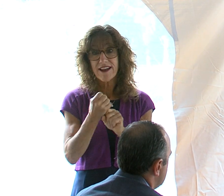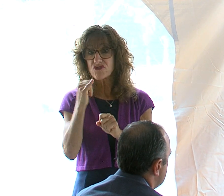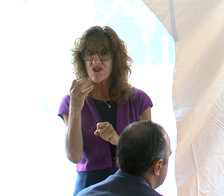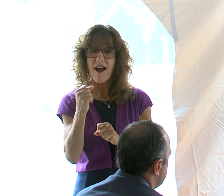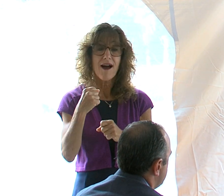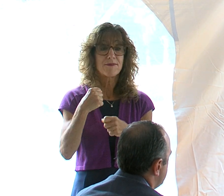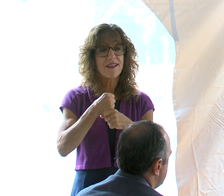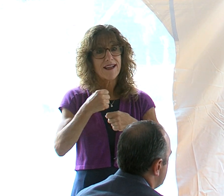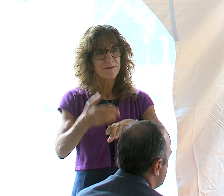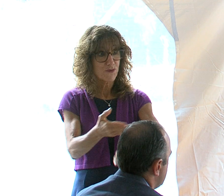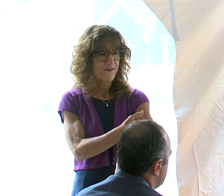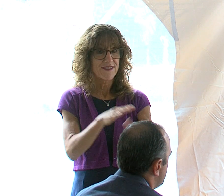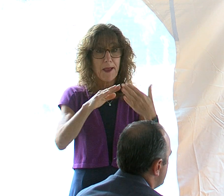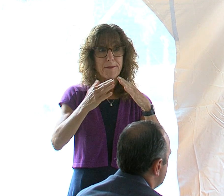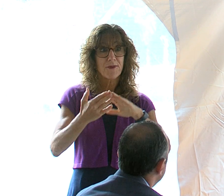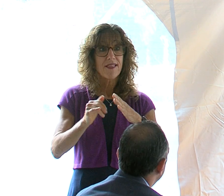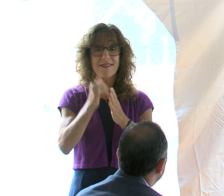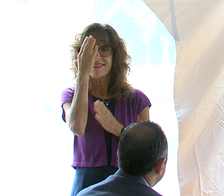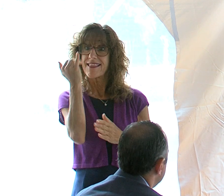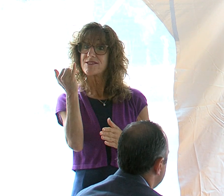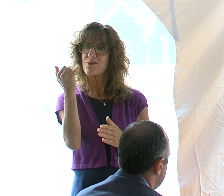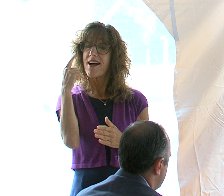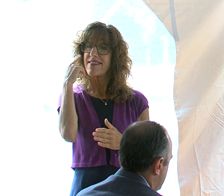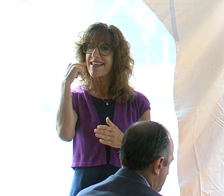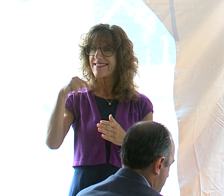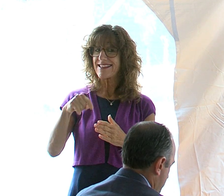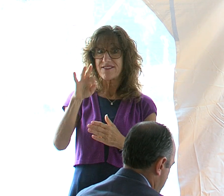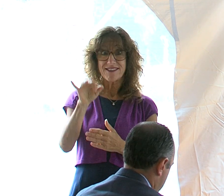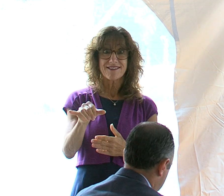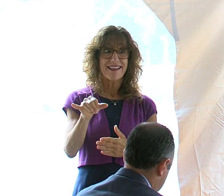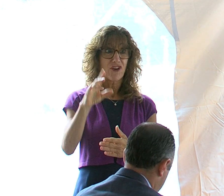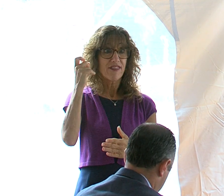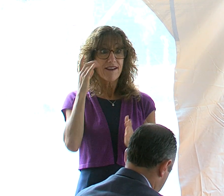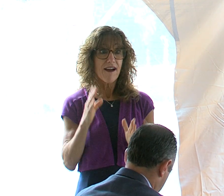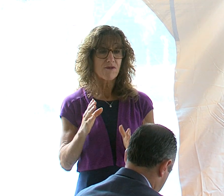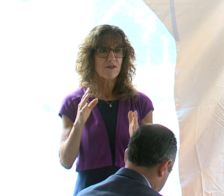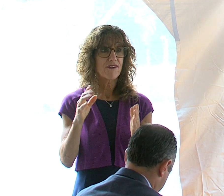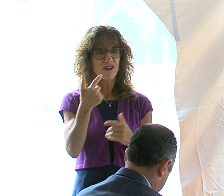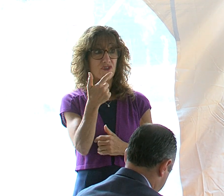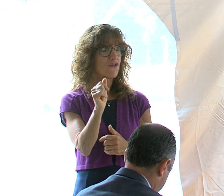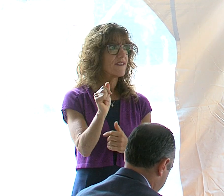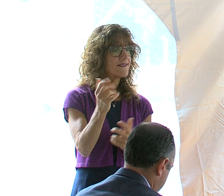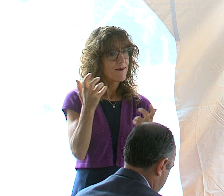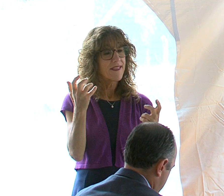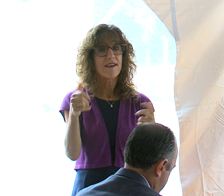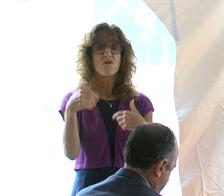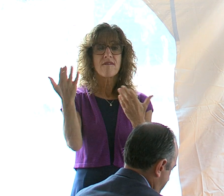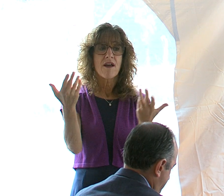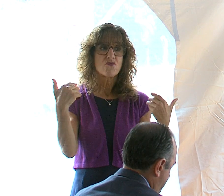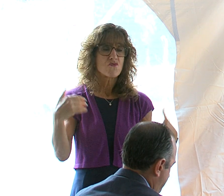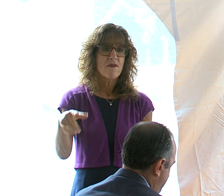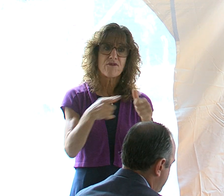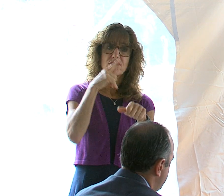communities. This is why I think in this fiscal year, the governor and the General Assembly have provided really an